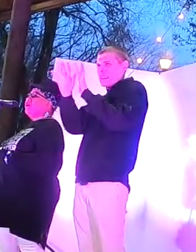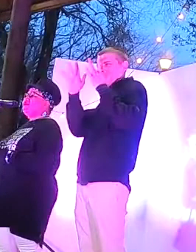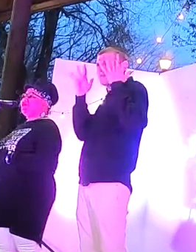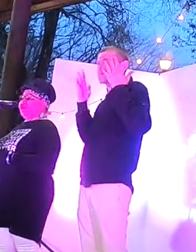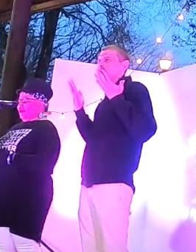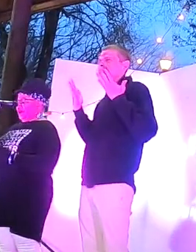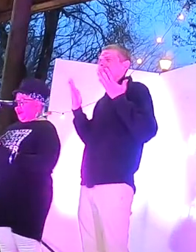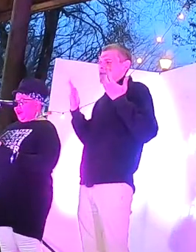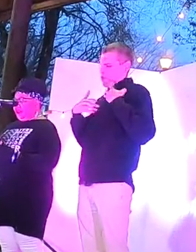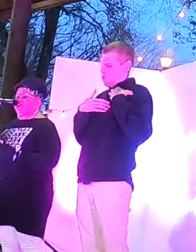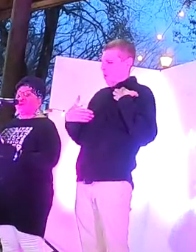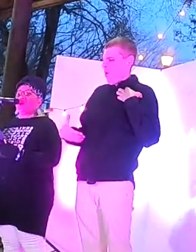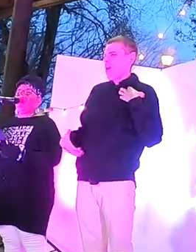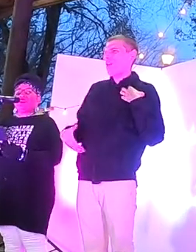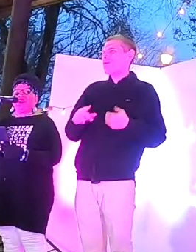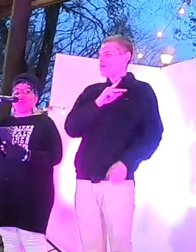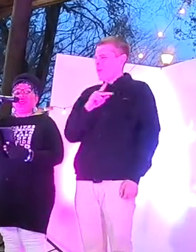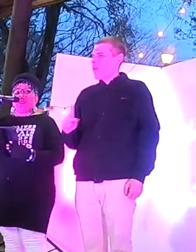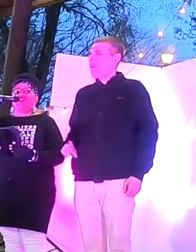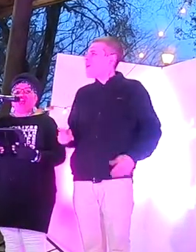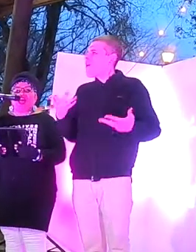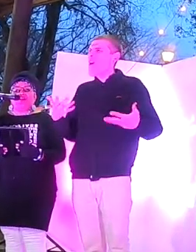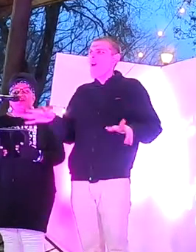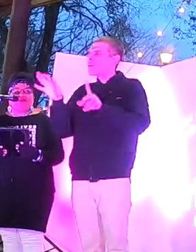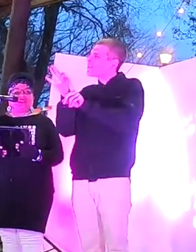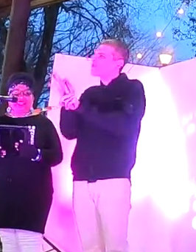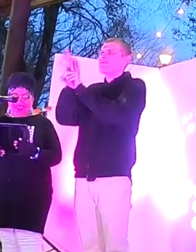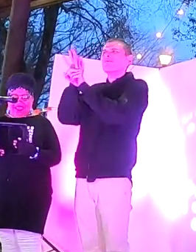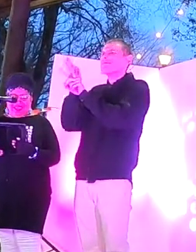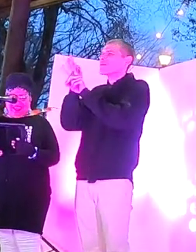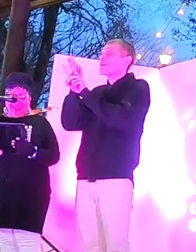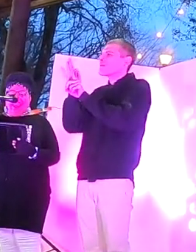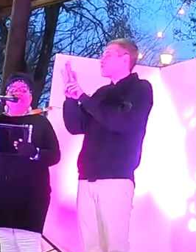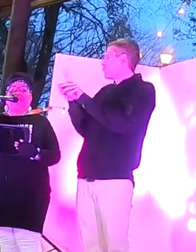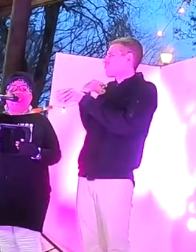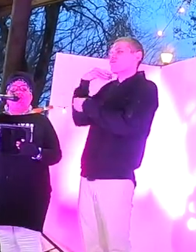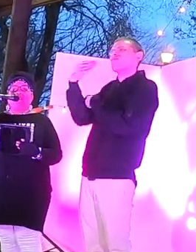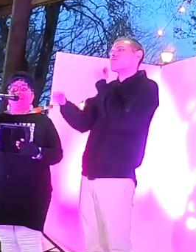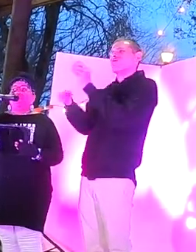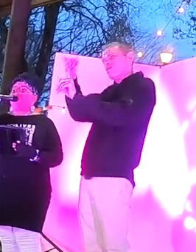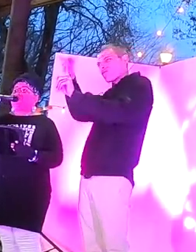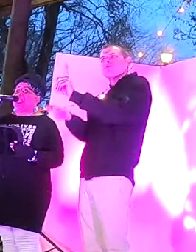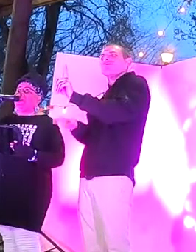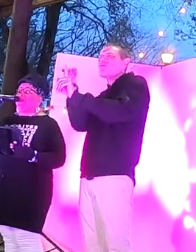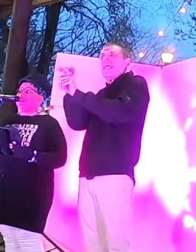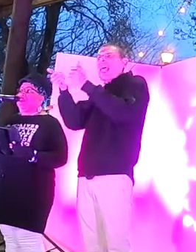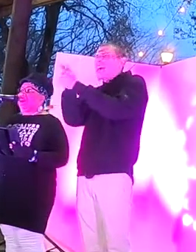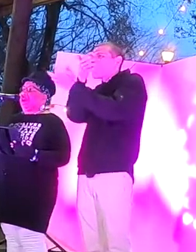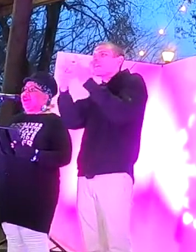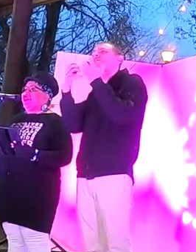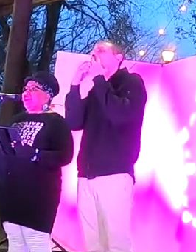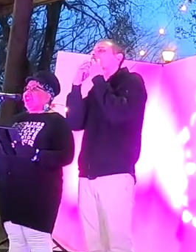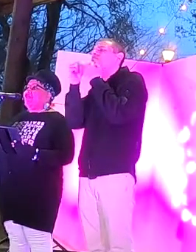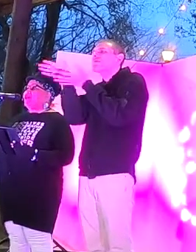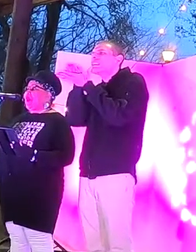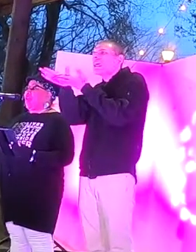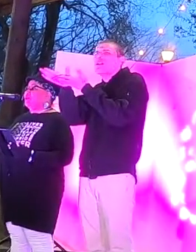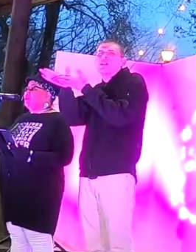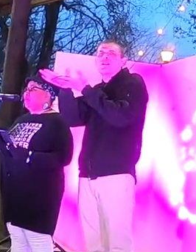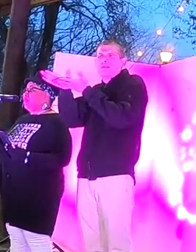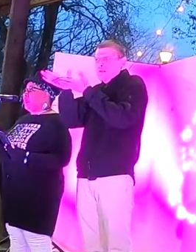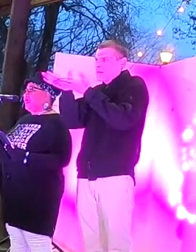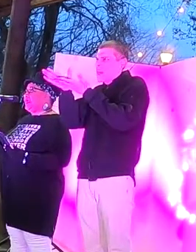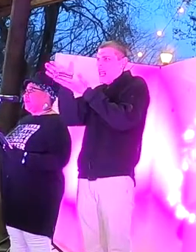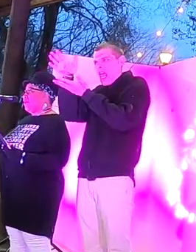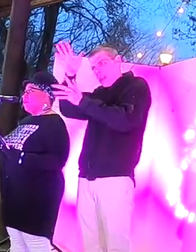You're royal. You're chosen, a child of the King. Every ounce of you sacred. Every